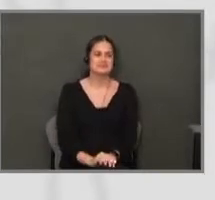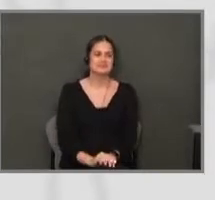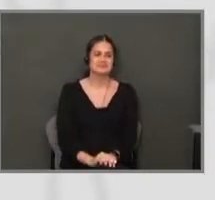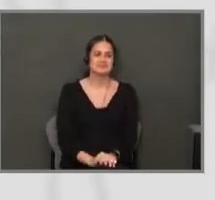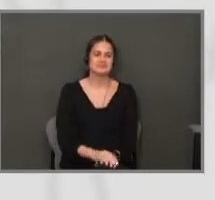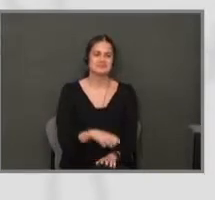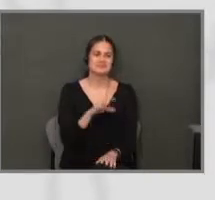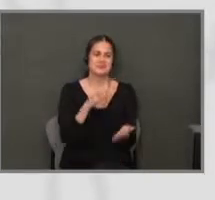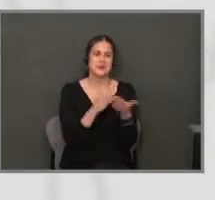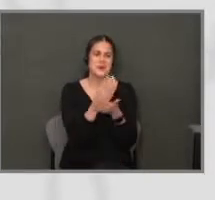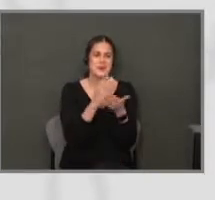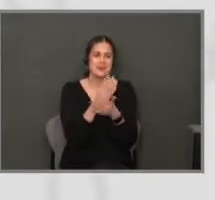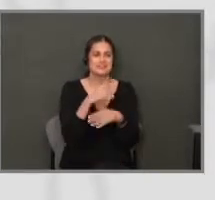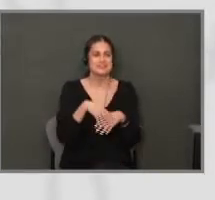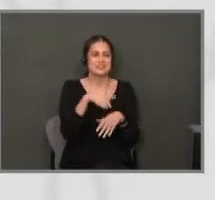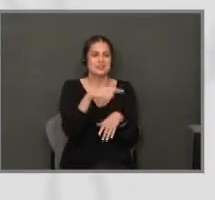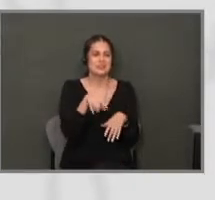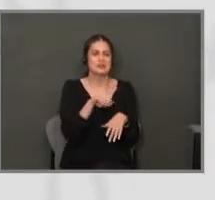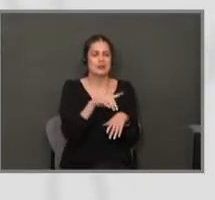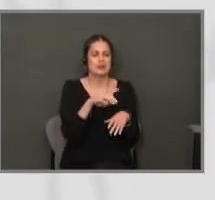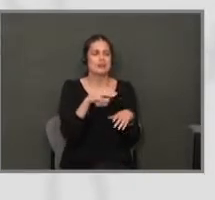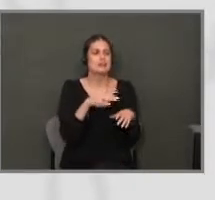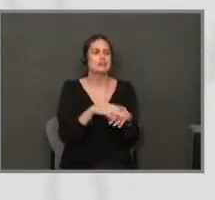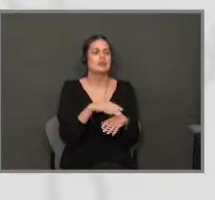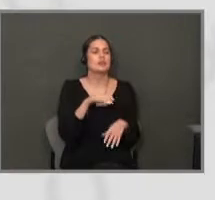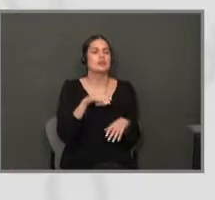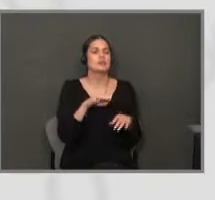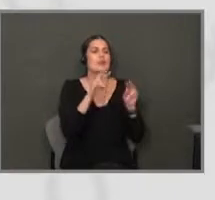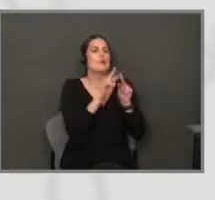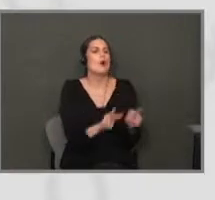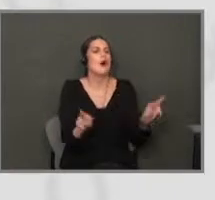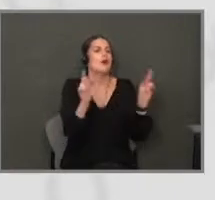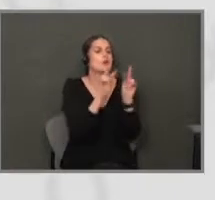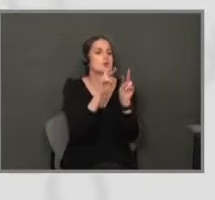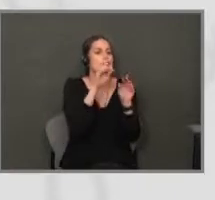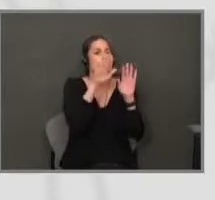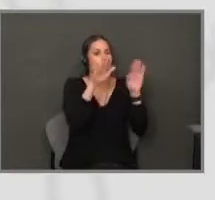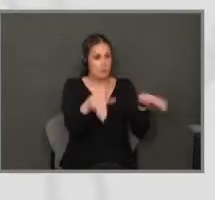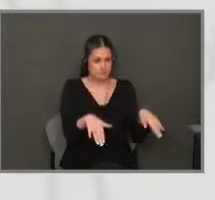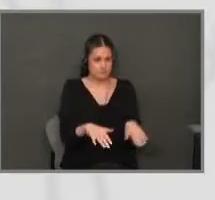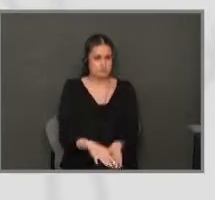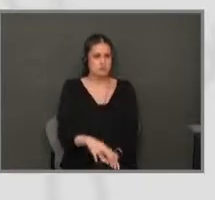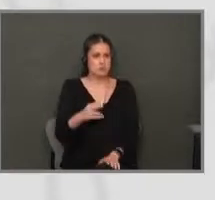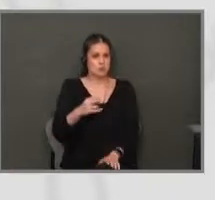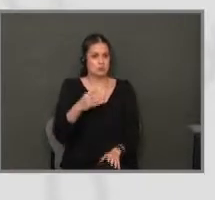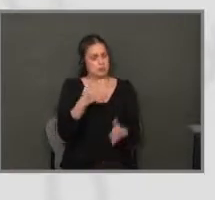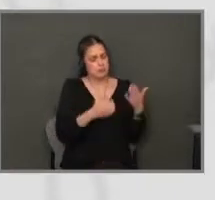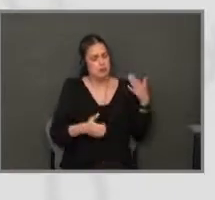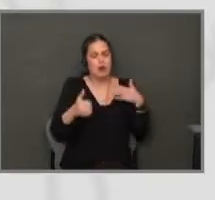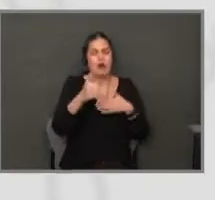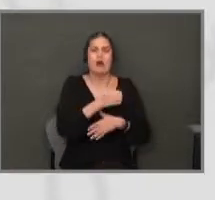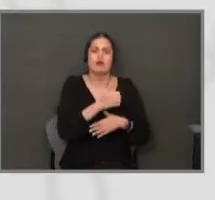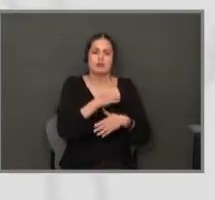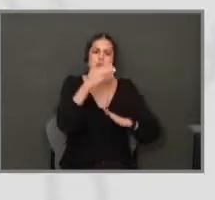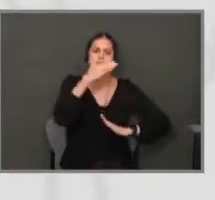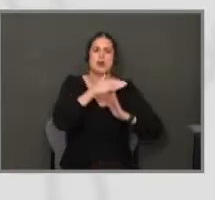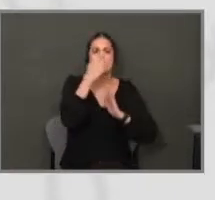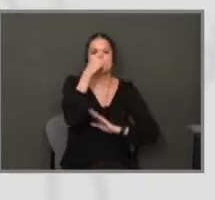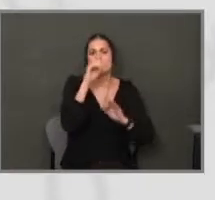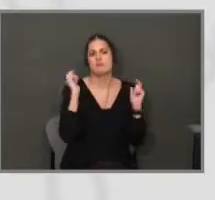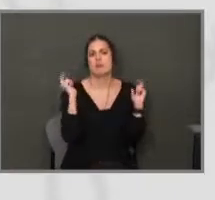All right. So everybody was getting the appraisal, your appraised value of your homes. So it was a high priority for the council.